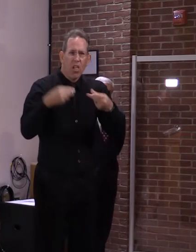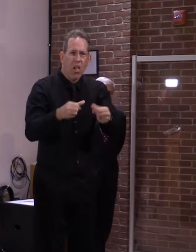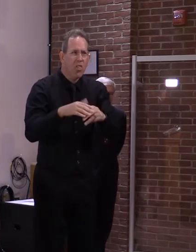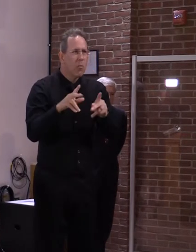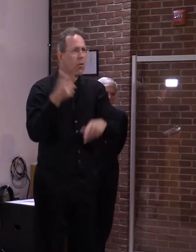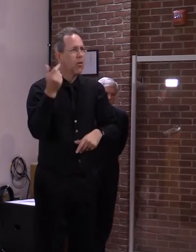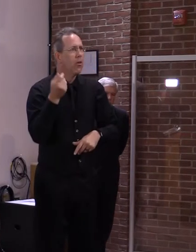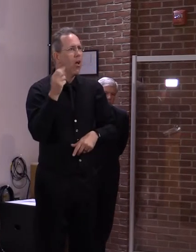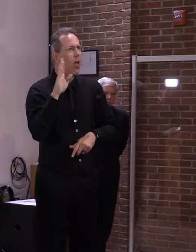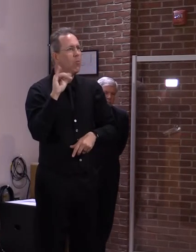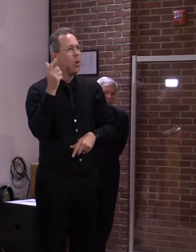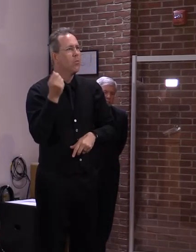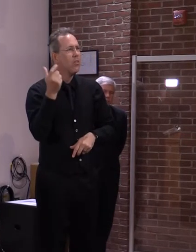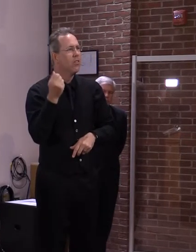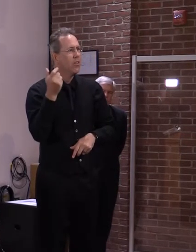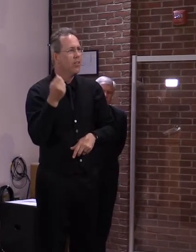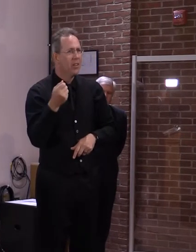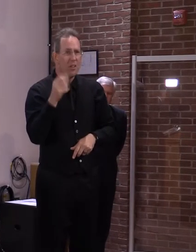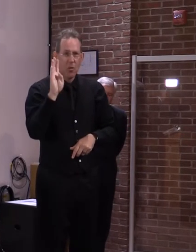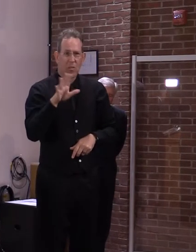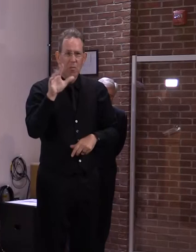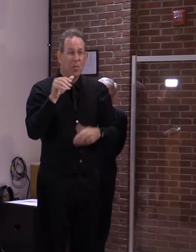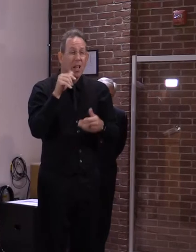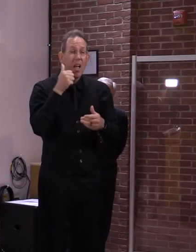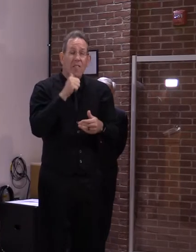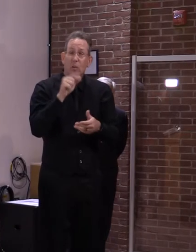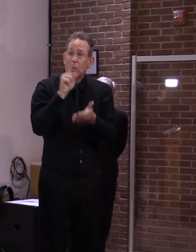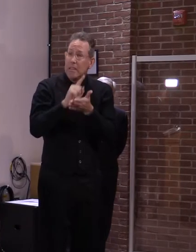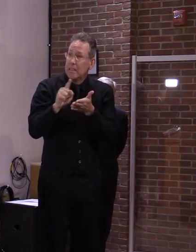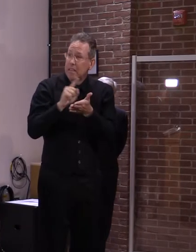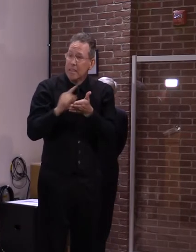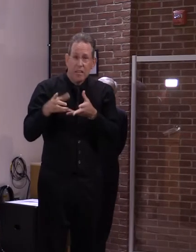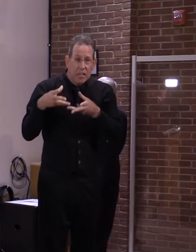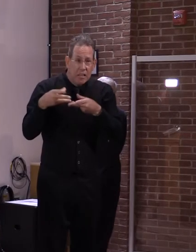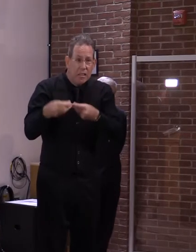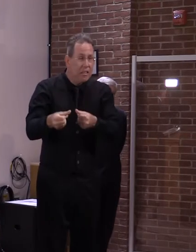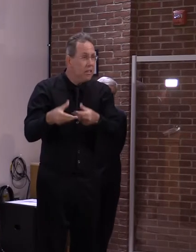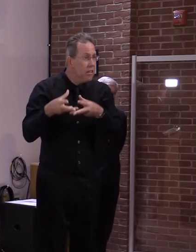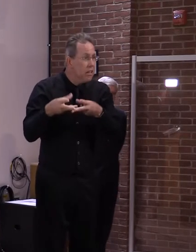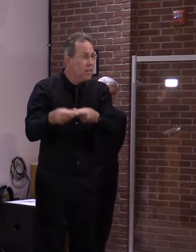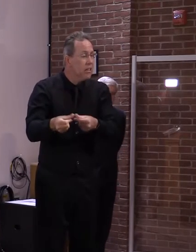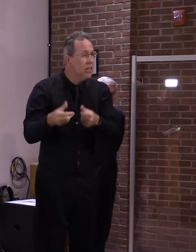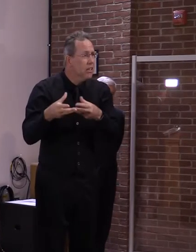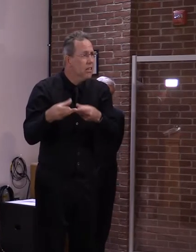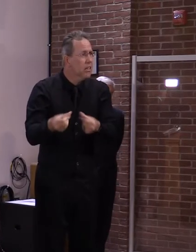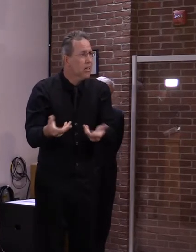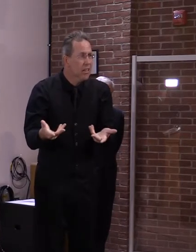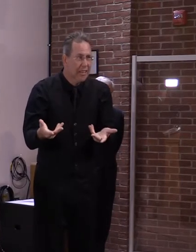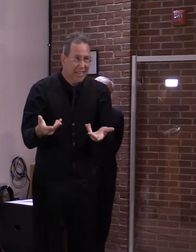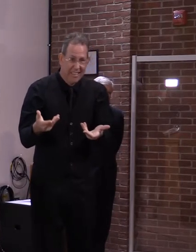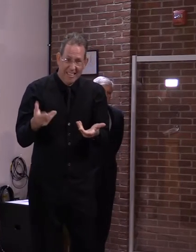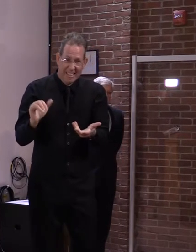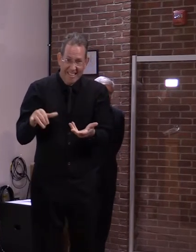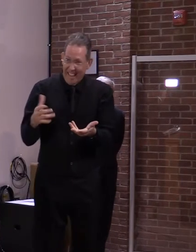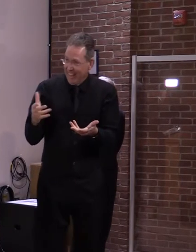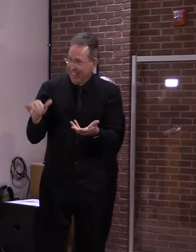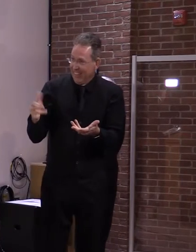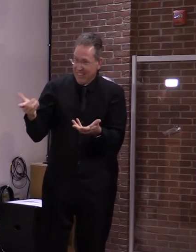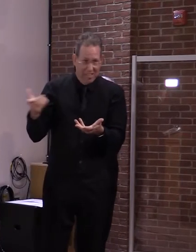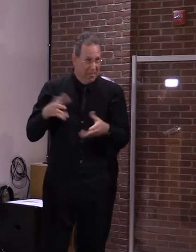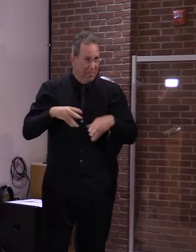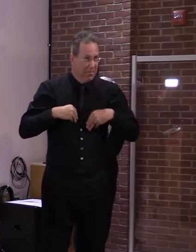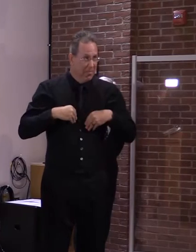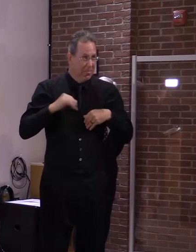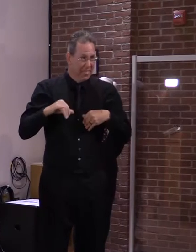Vermont economy. Is that factoring into you wanting to keep this program going where other